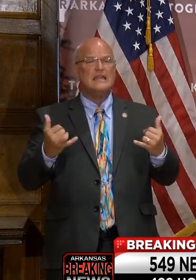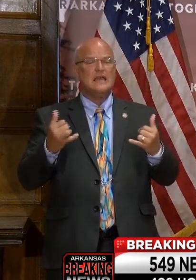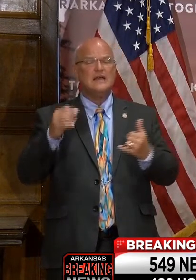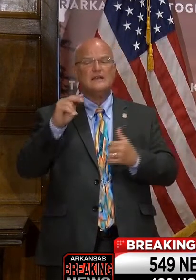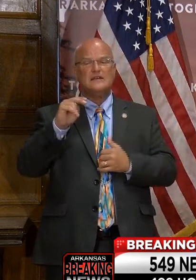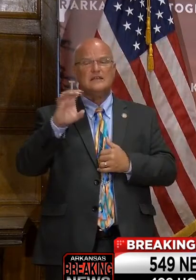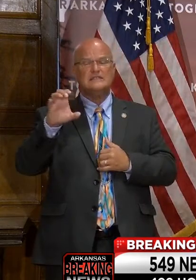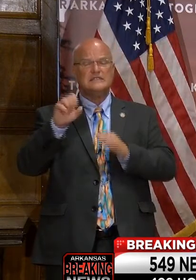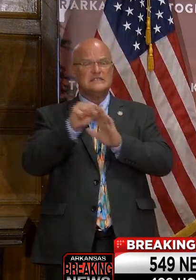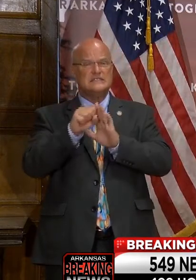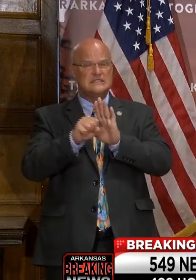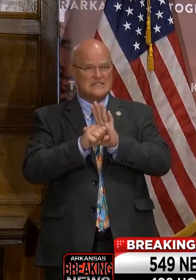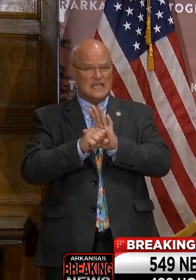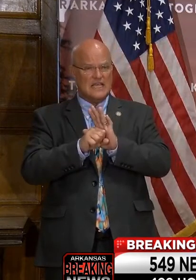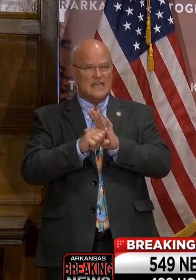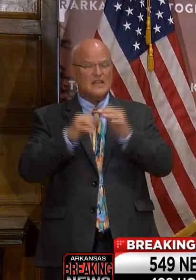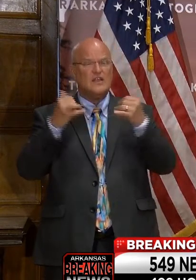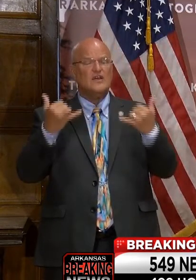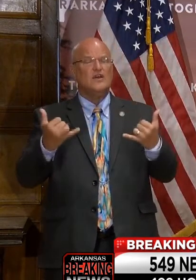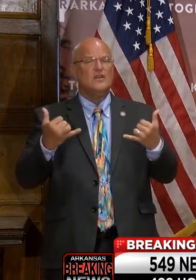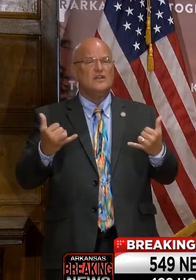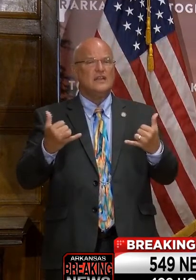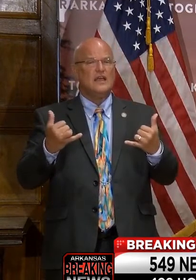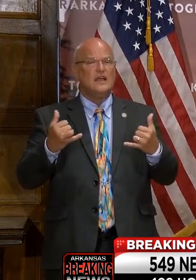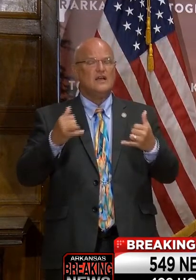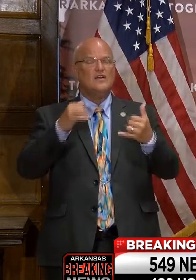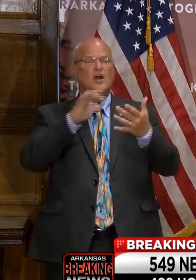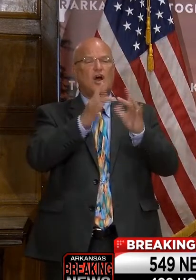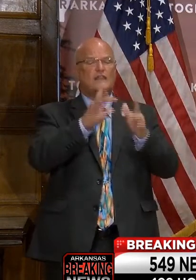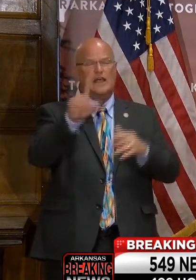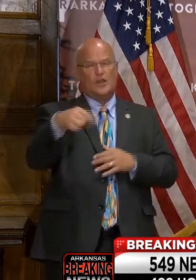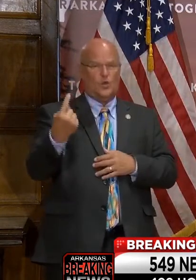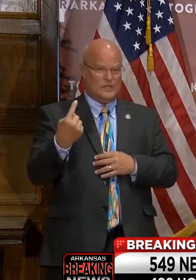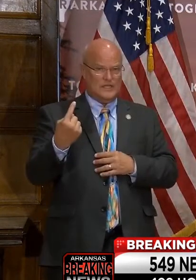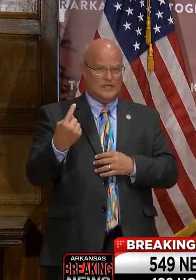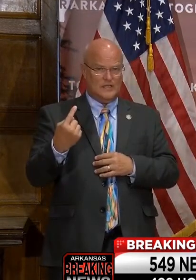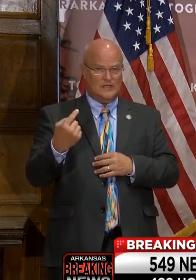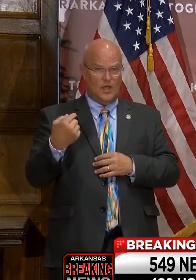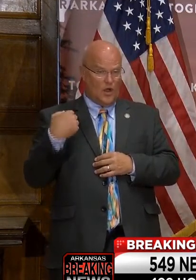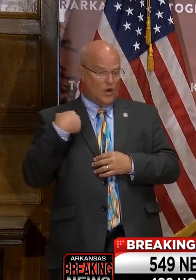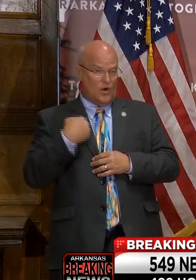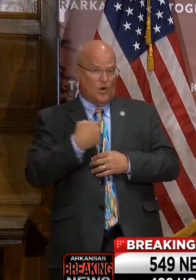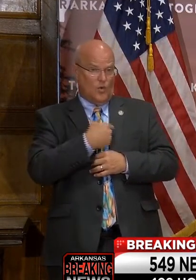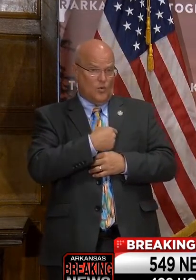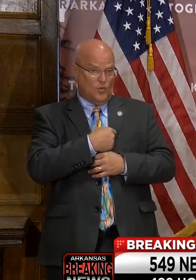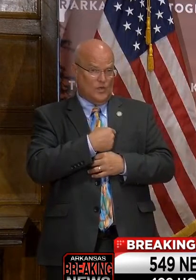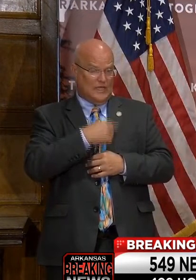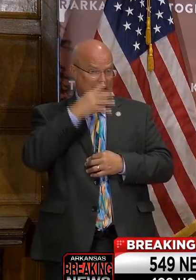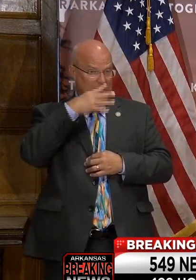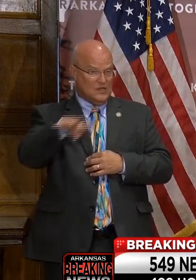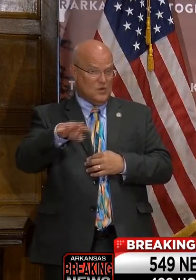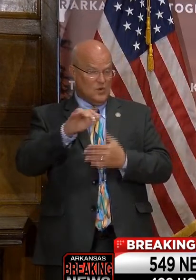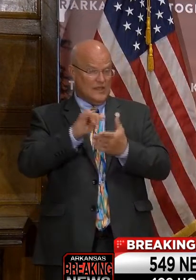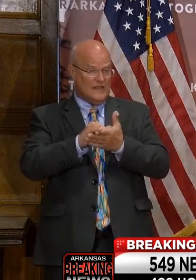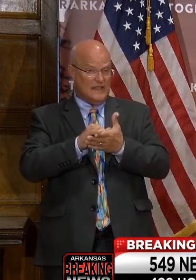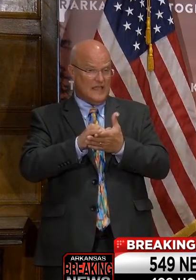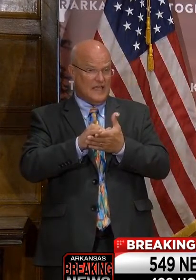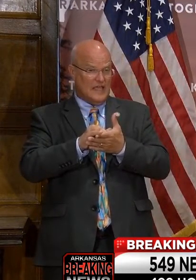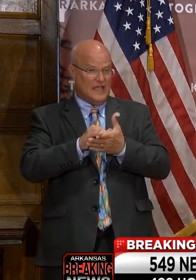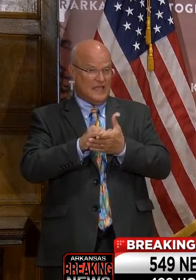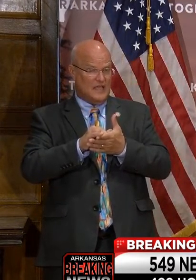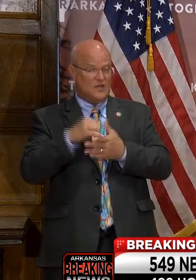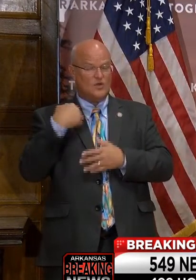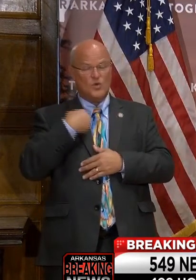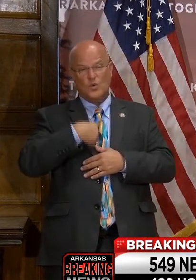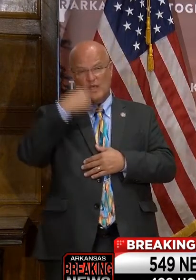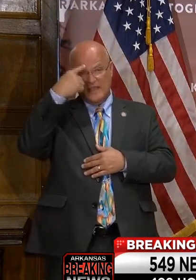State, NC, all of these guys are now going to online only. Are we just ignoring that fact, or do we